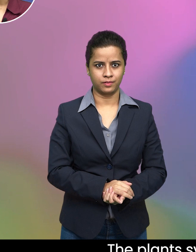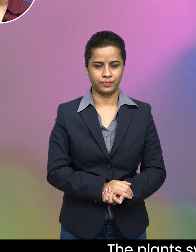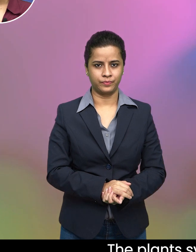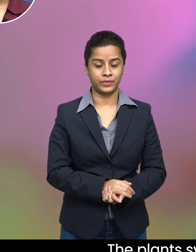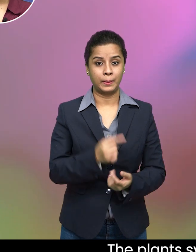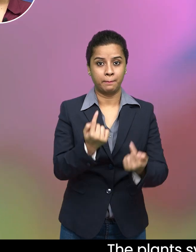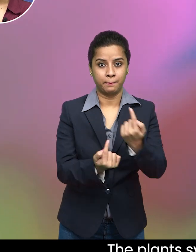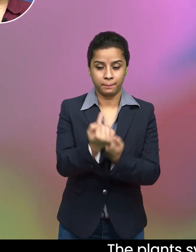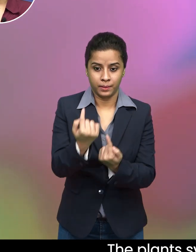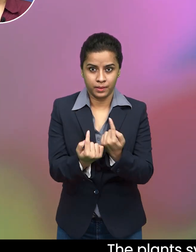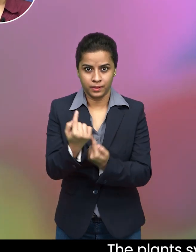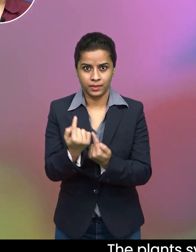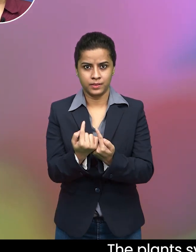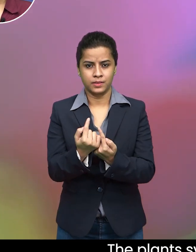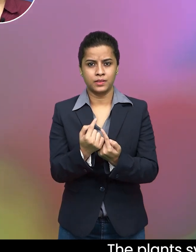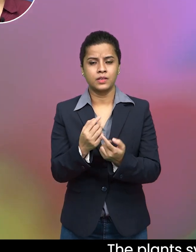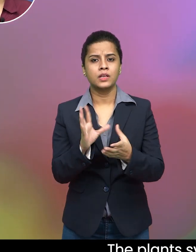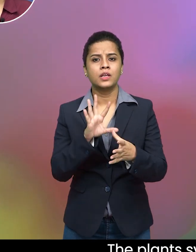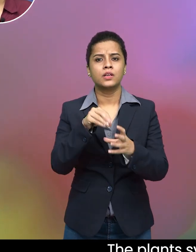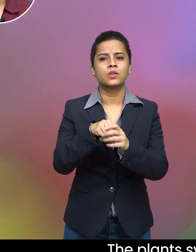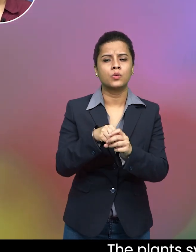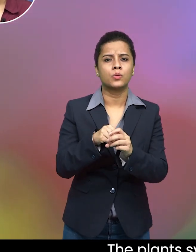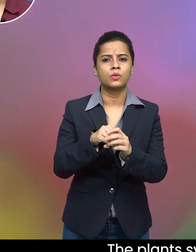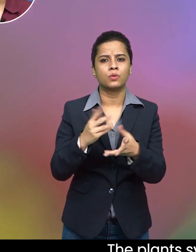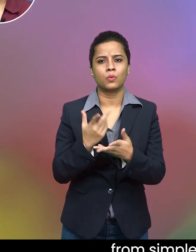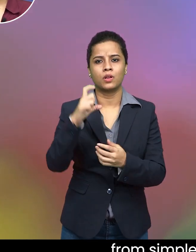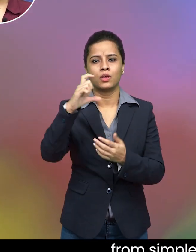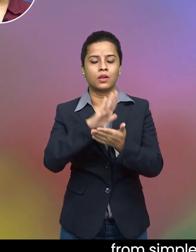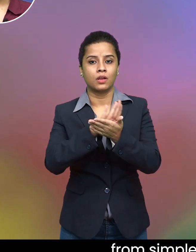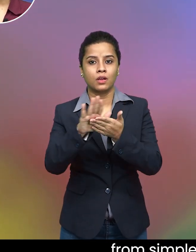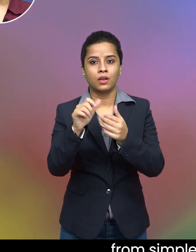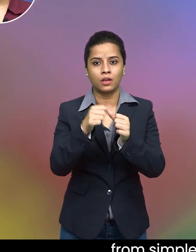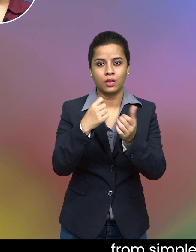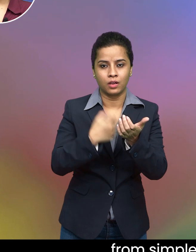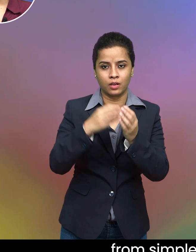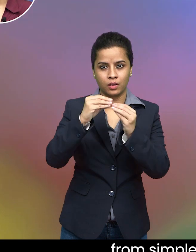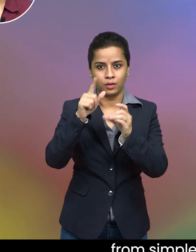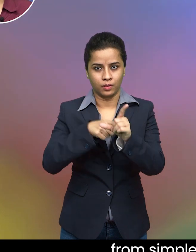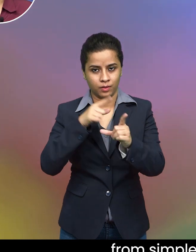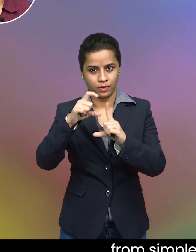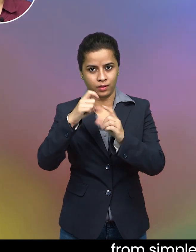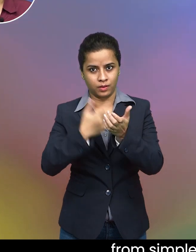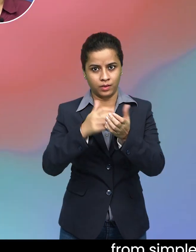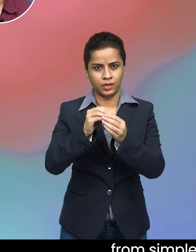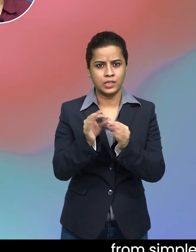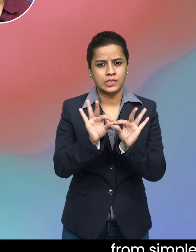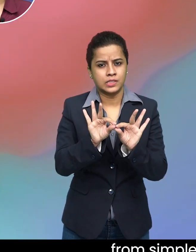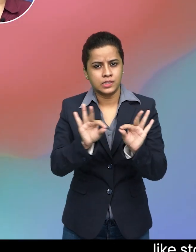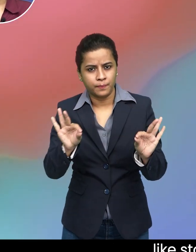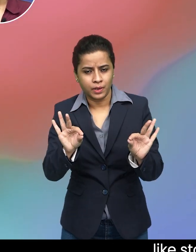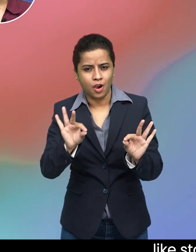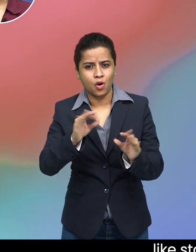The plants synthesize carbohydrates from simpler to more complex